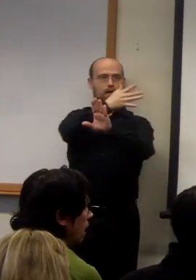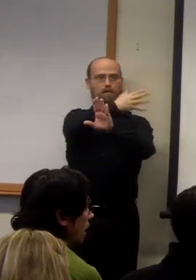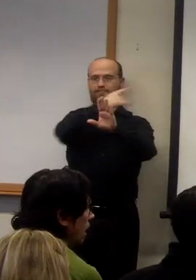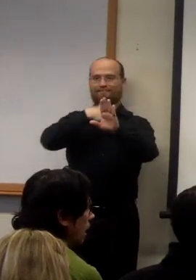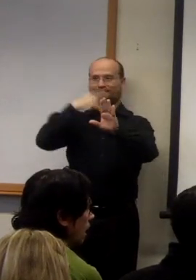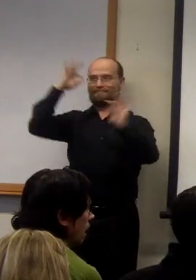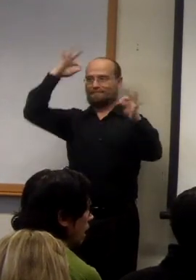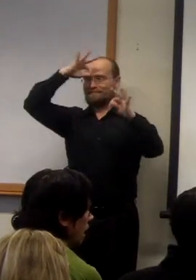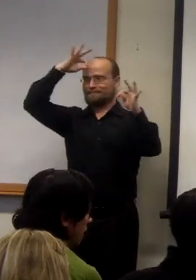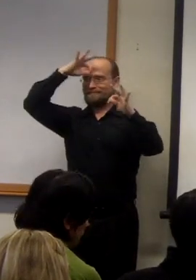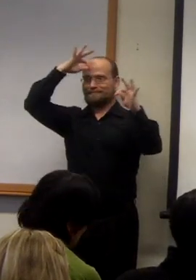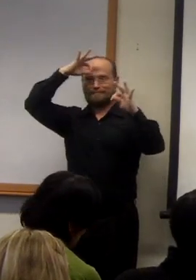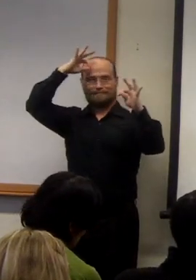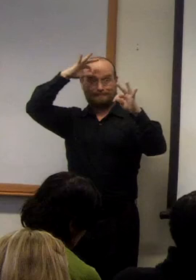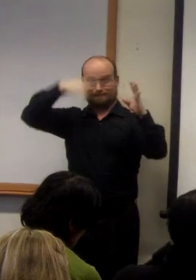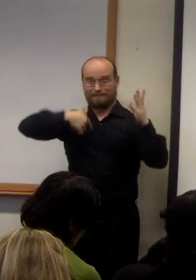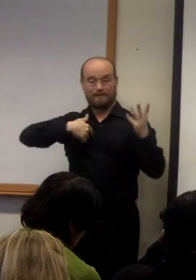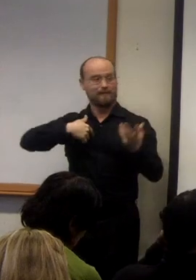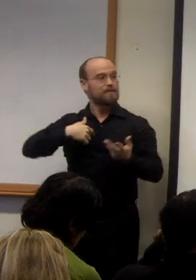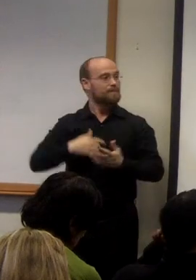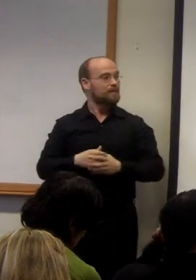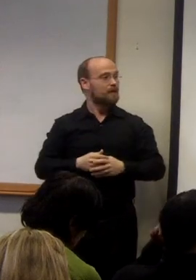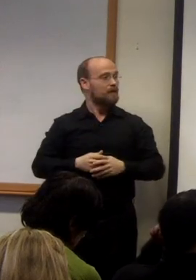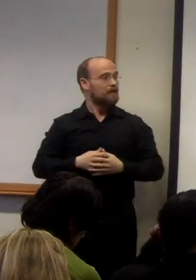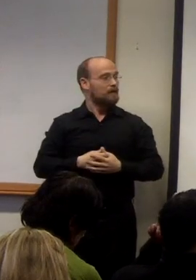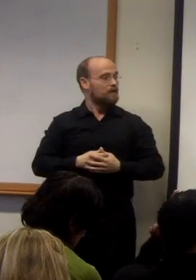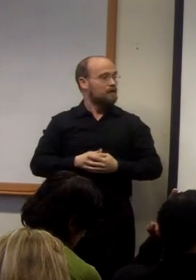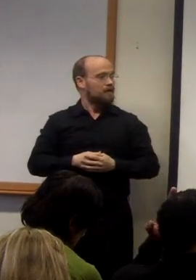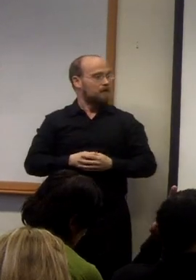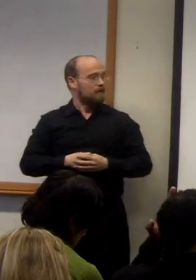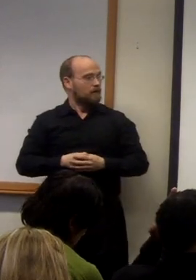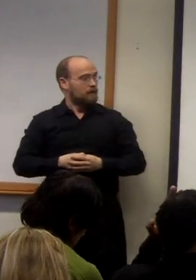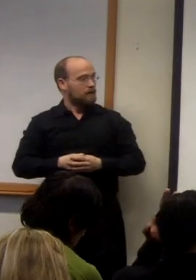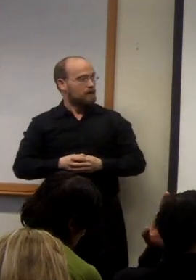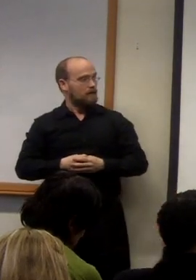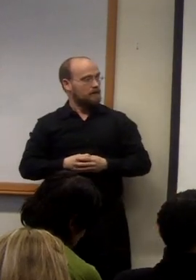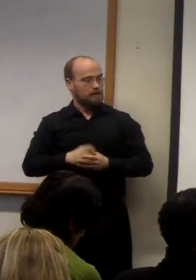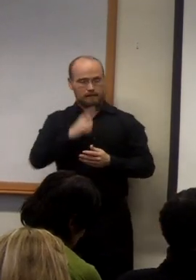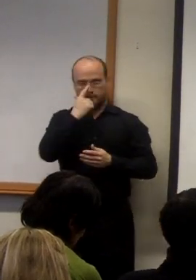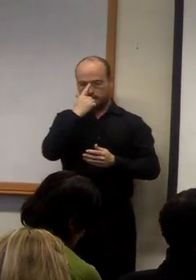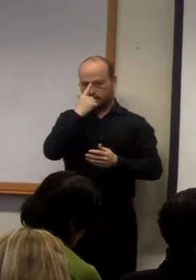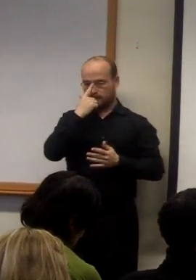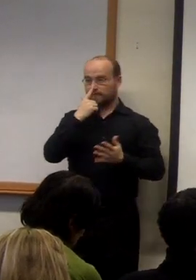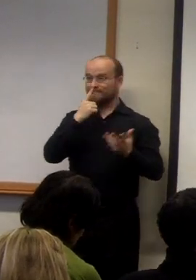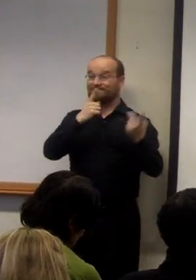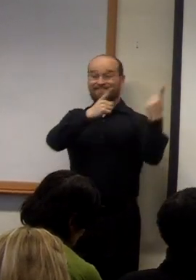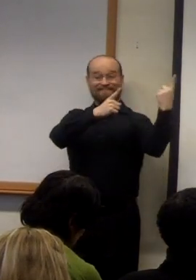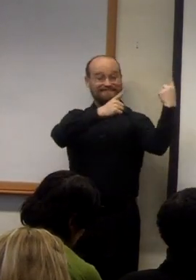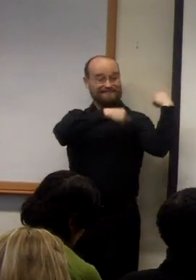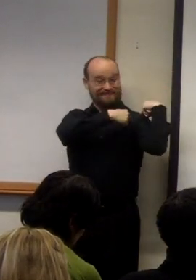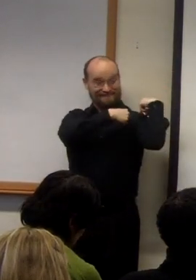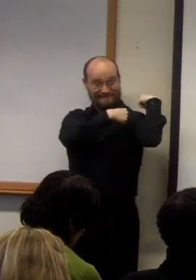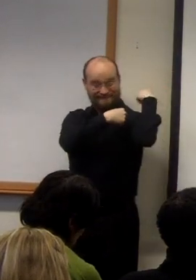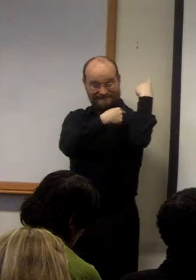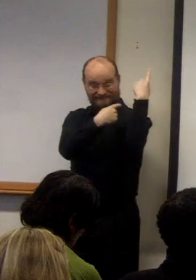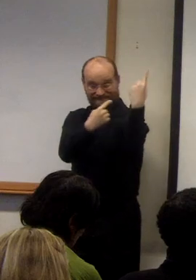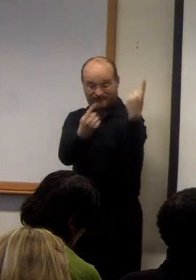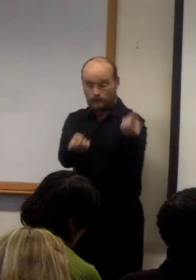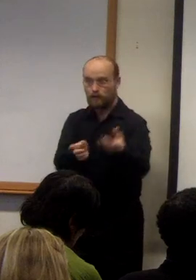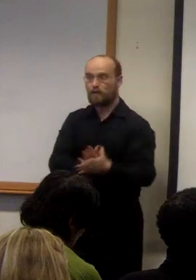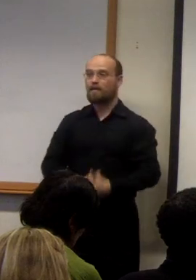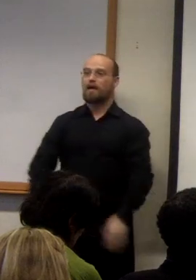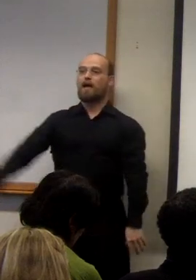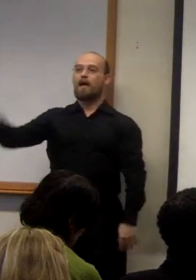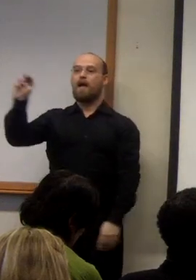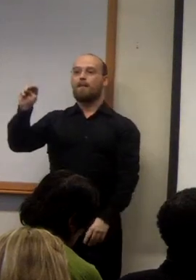touching on my own ignorance about this, these particular topics, is that even to this day, if you say Martin Luther King, I'll say